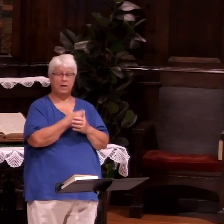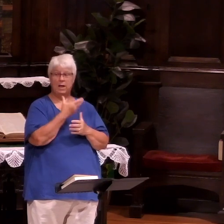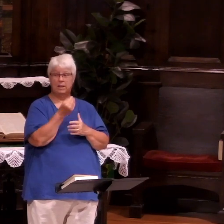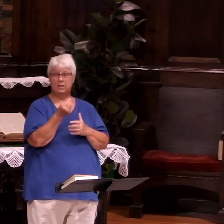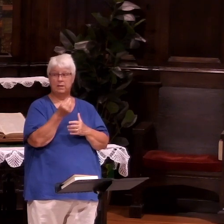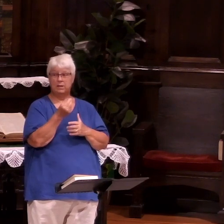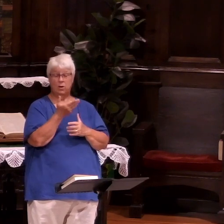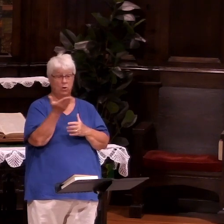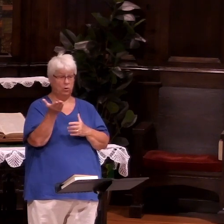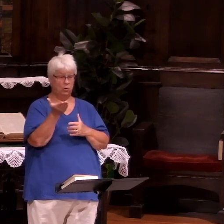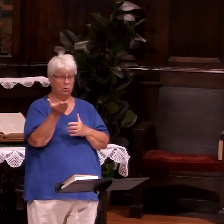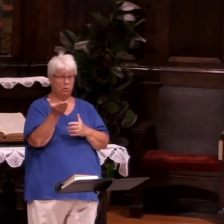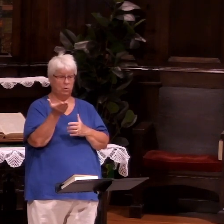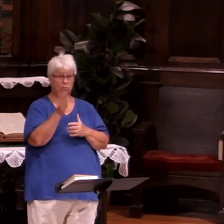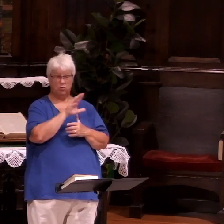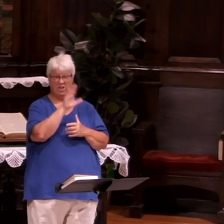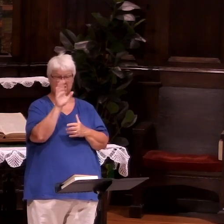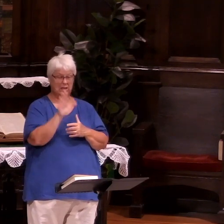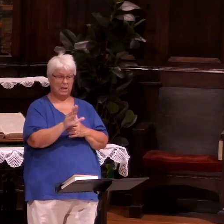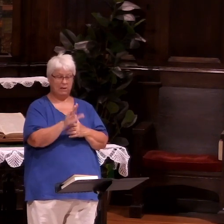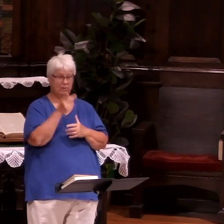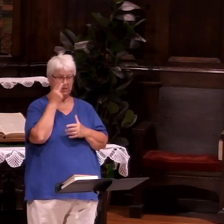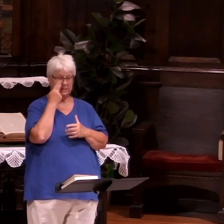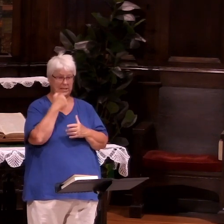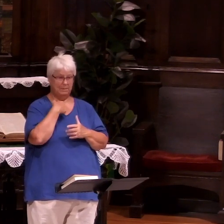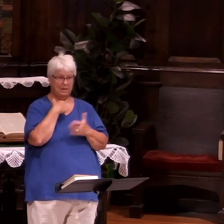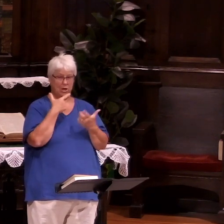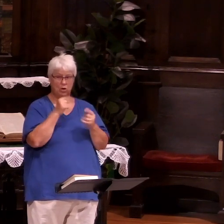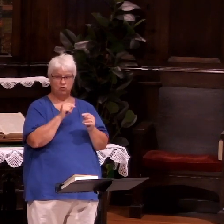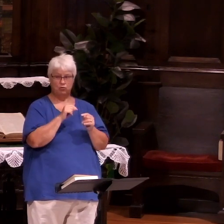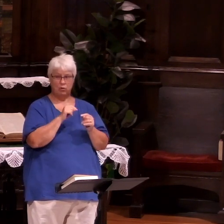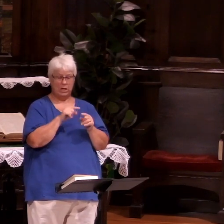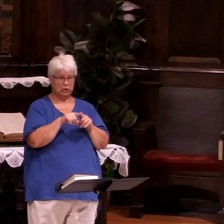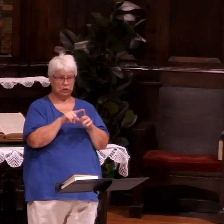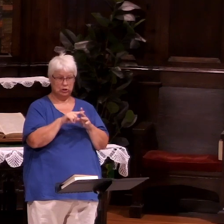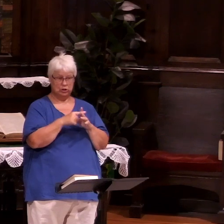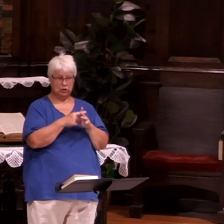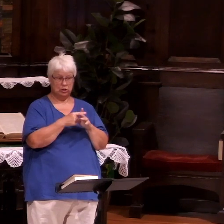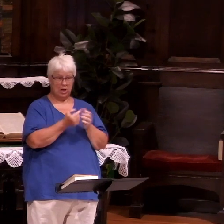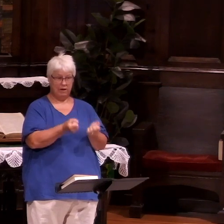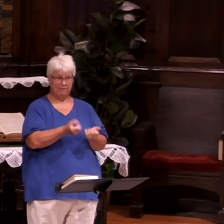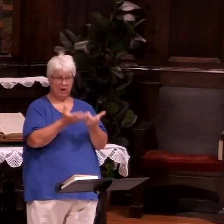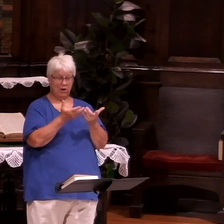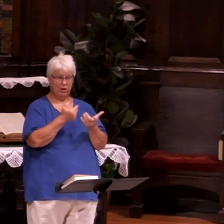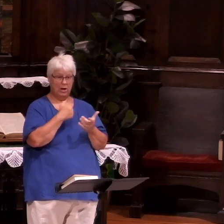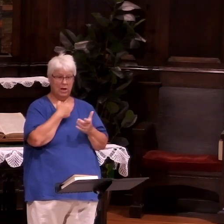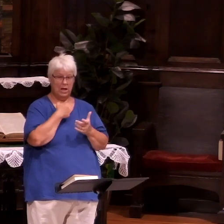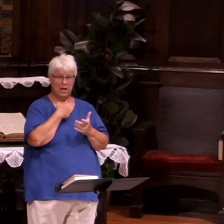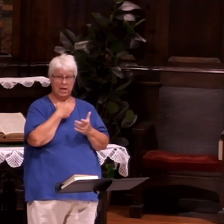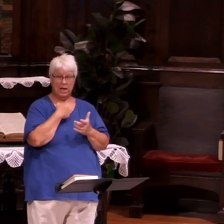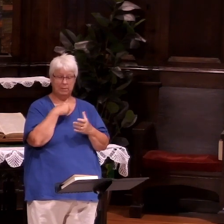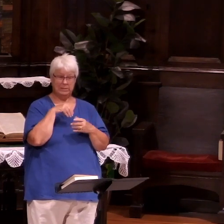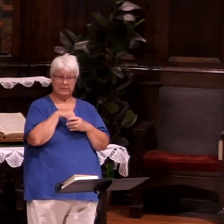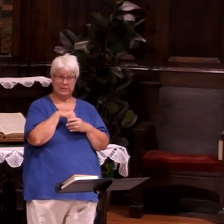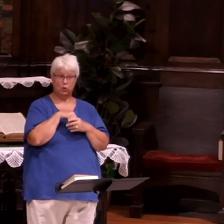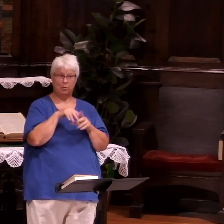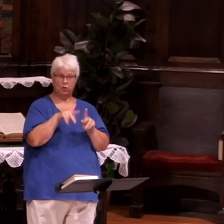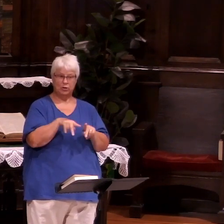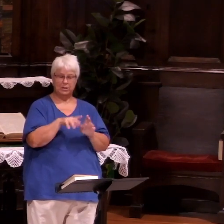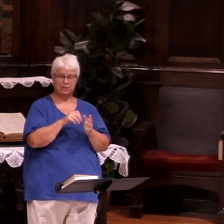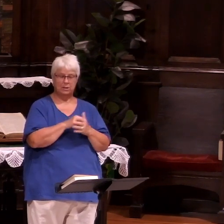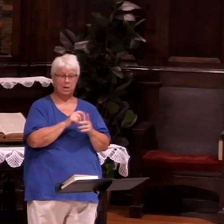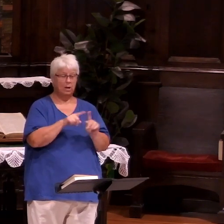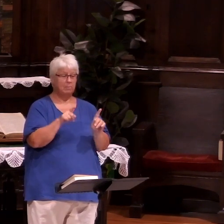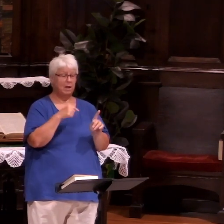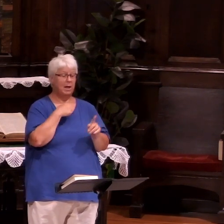Listen, you will never see me trying to, like, start a fire. I'm what you might call indoorsy.